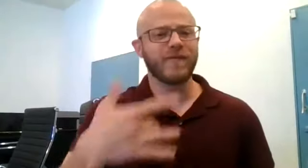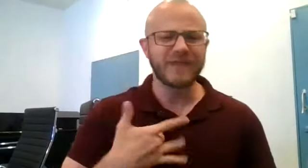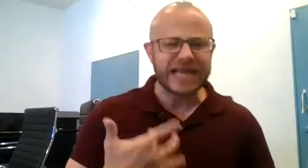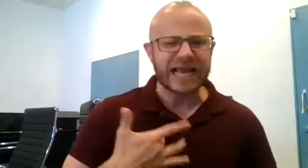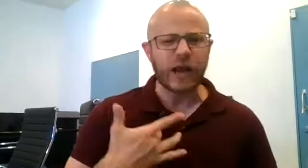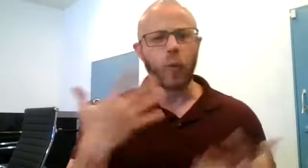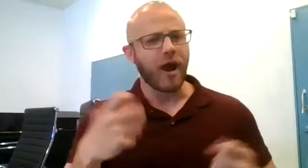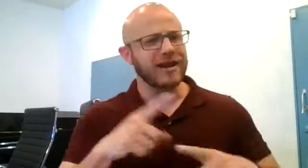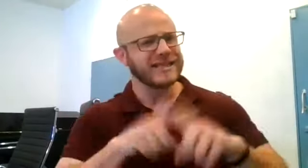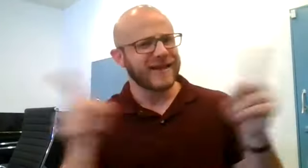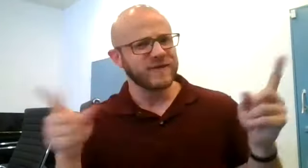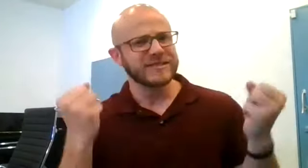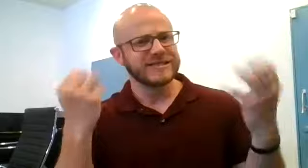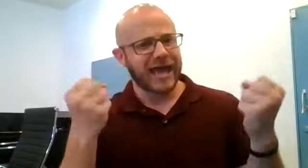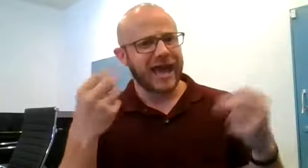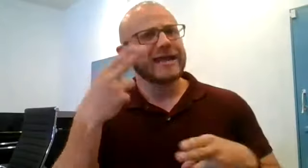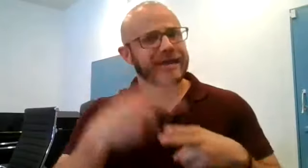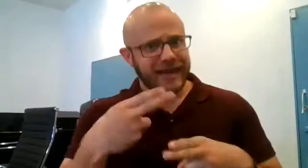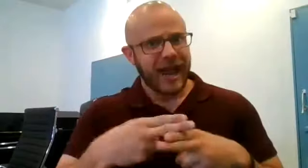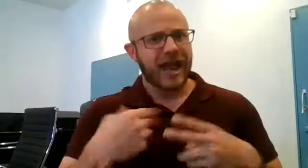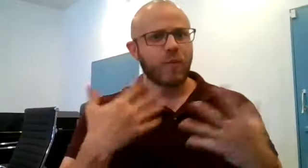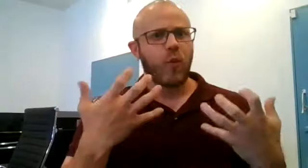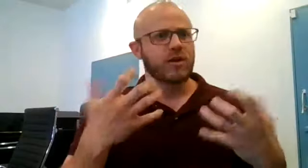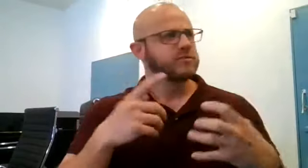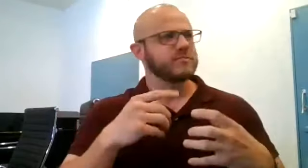So if you feel you want a different sign name